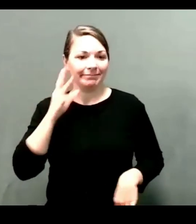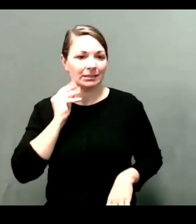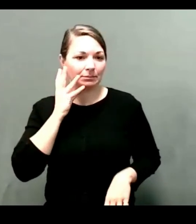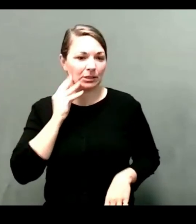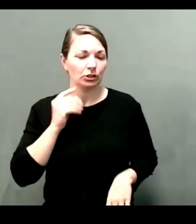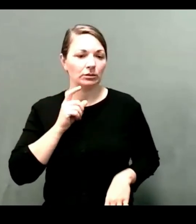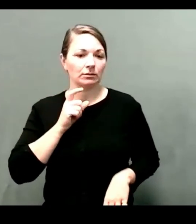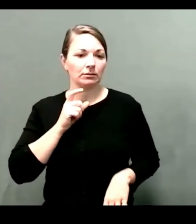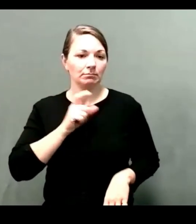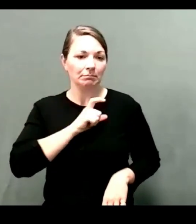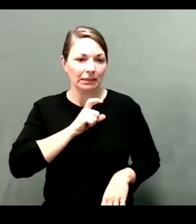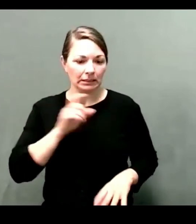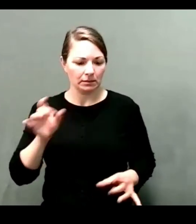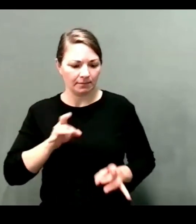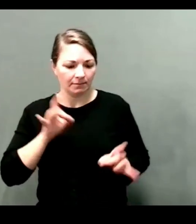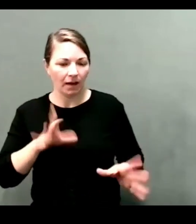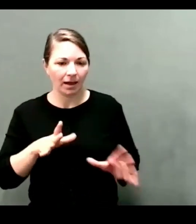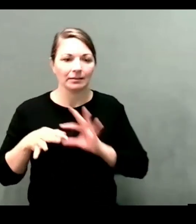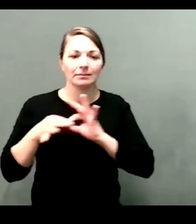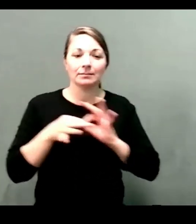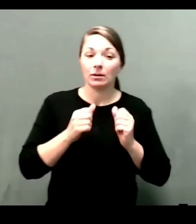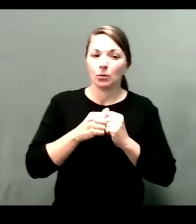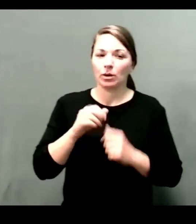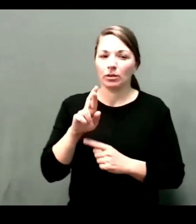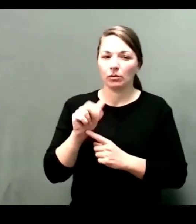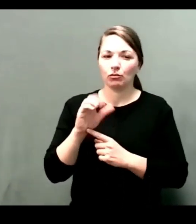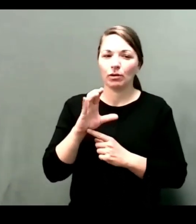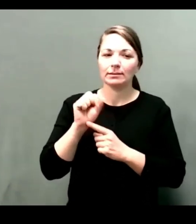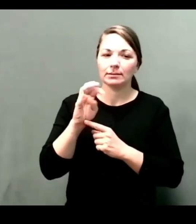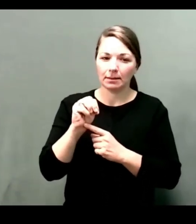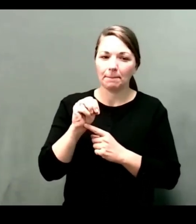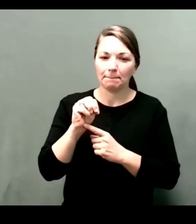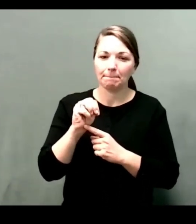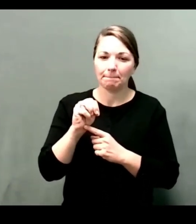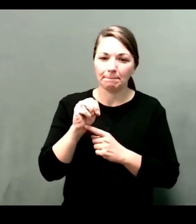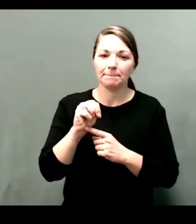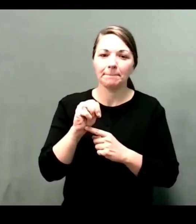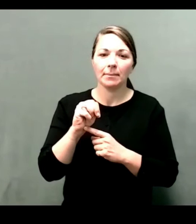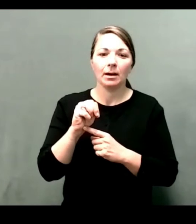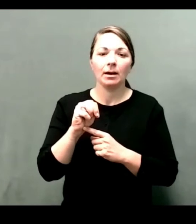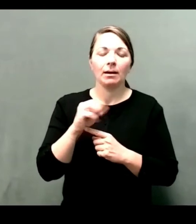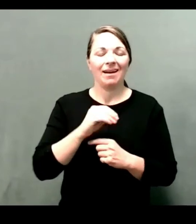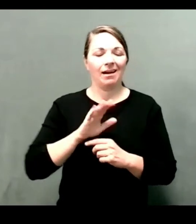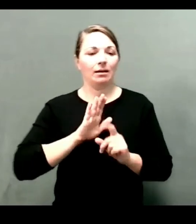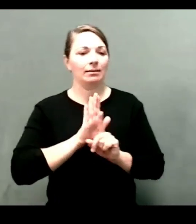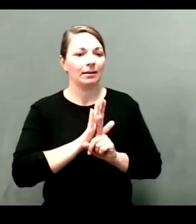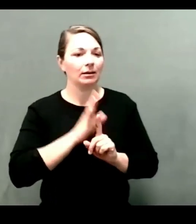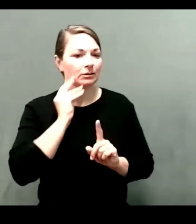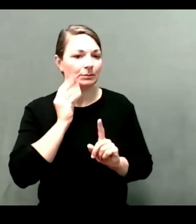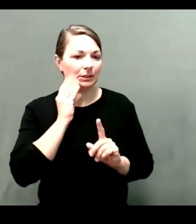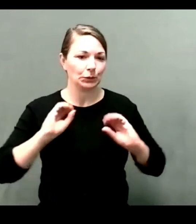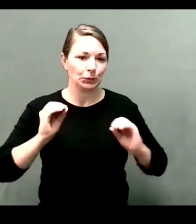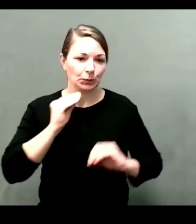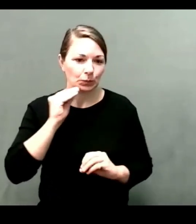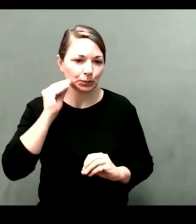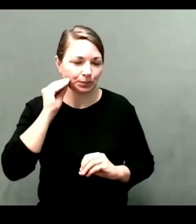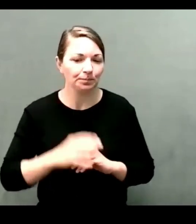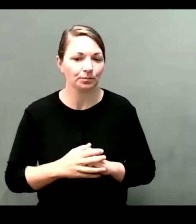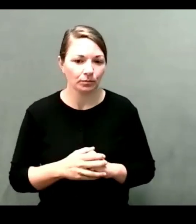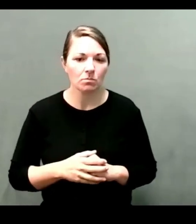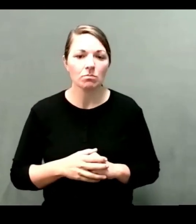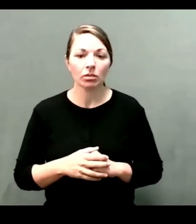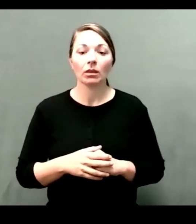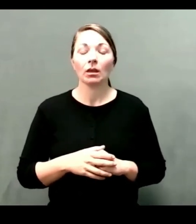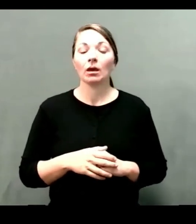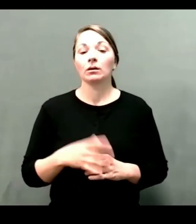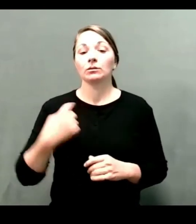violence based on racism, and the way that it culminated with their experience of houselessness. And so in this one, we wanted to